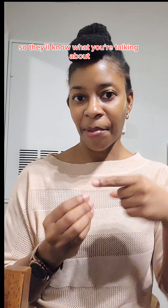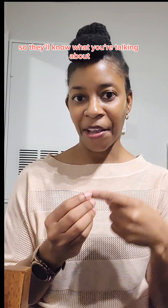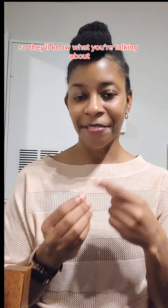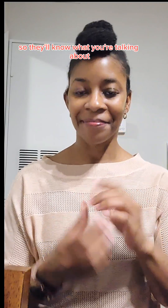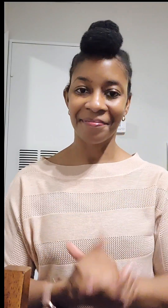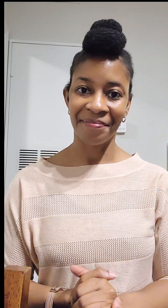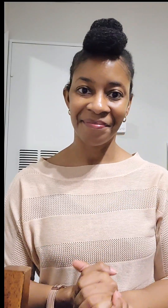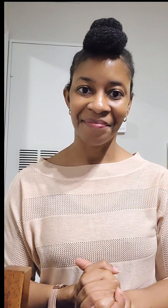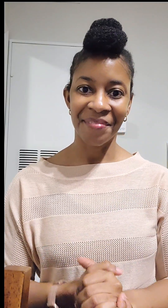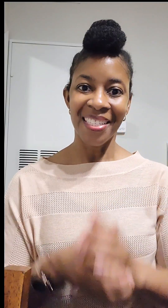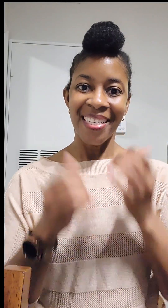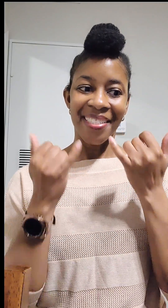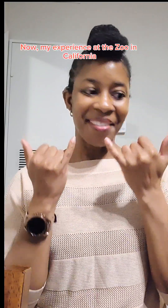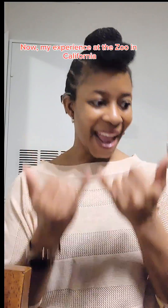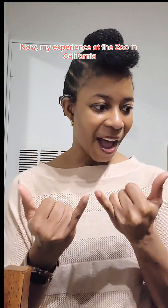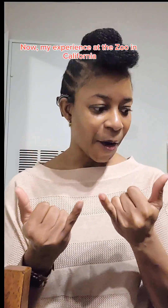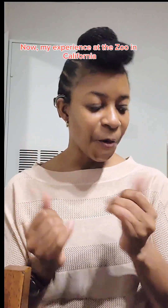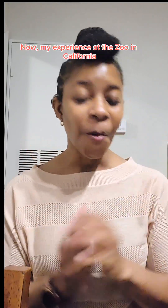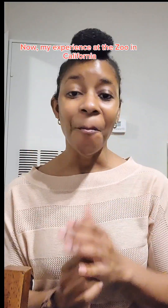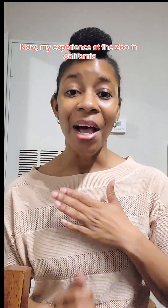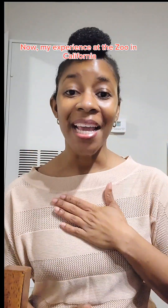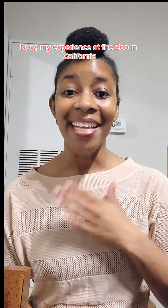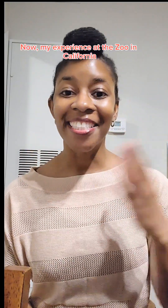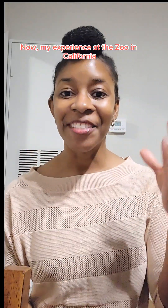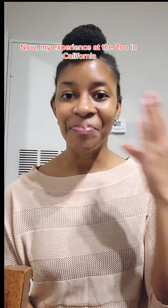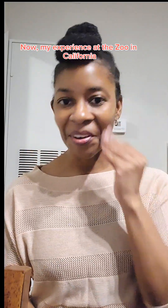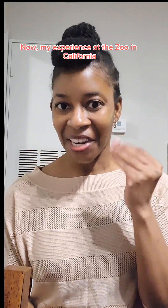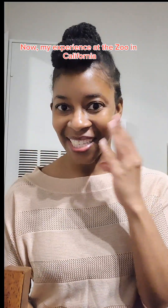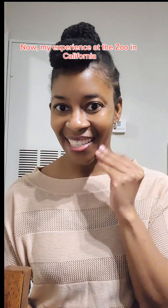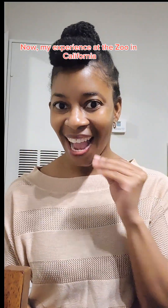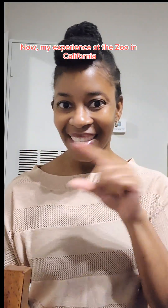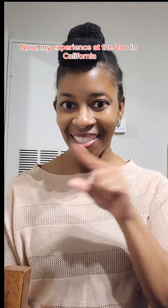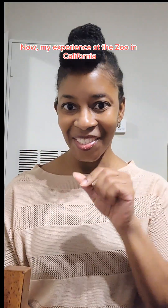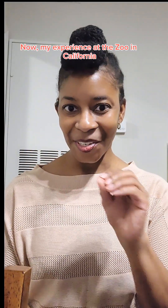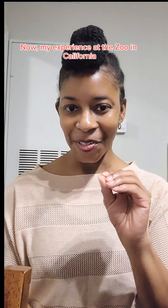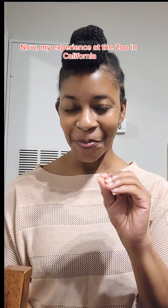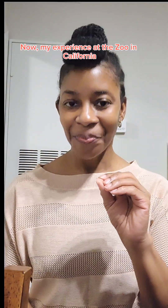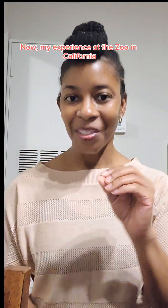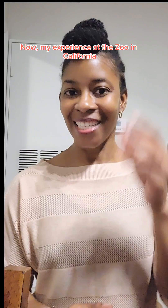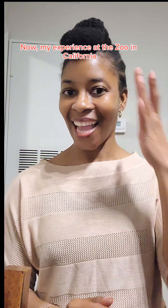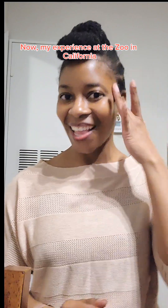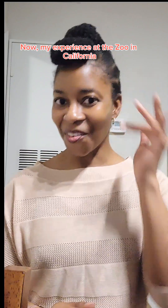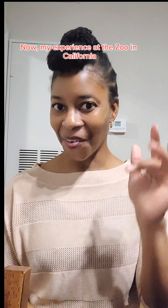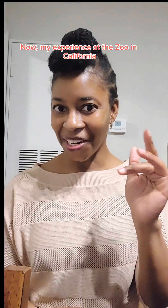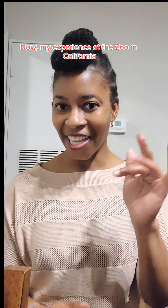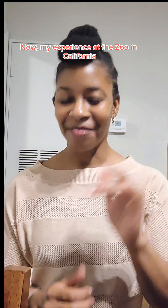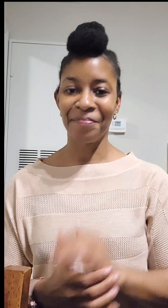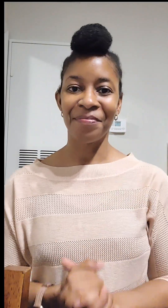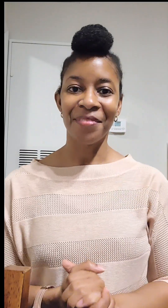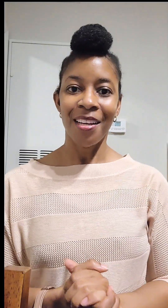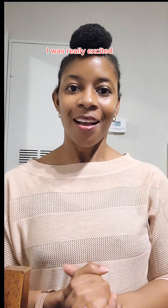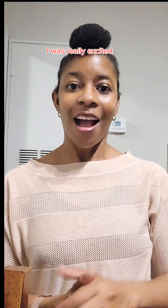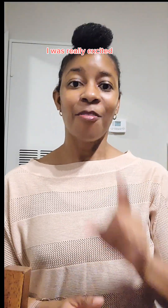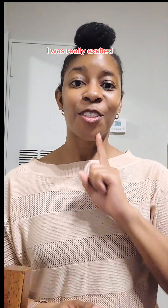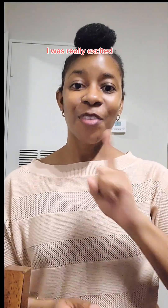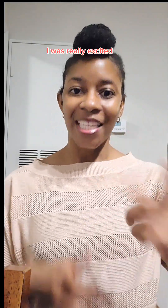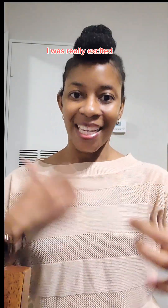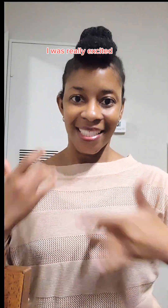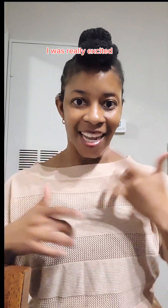about. Now, my experience at the zoo in California. I was really excited.